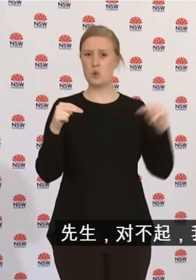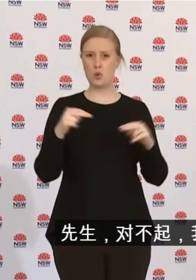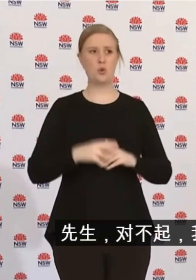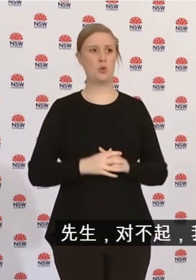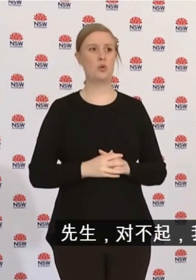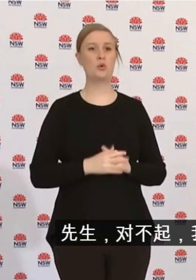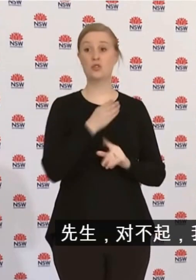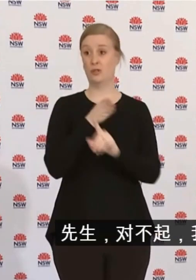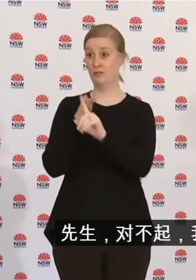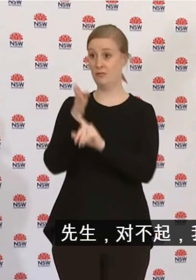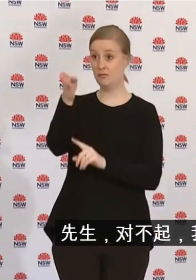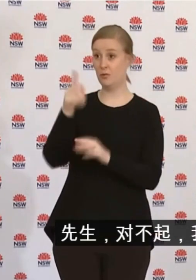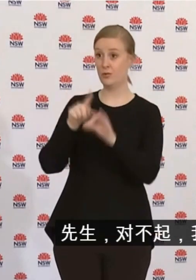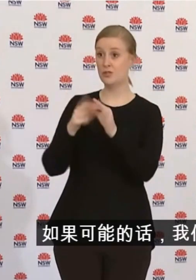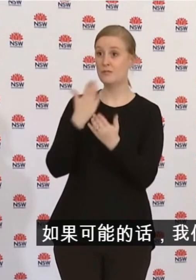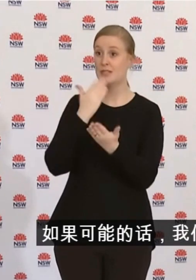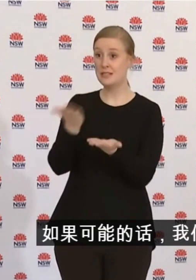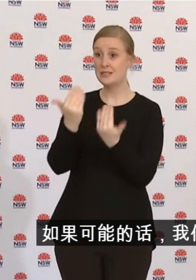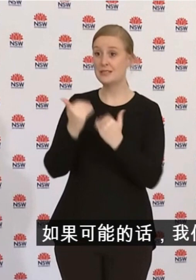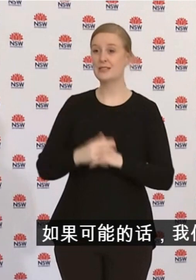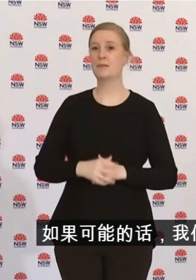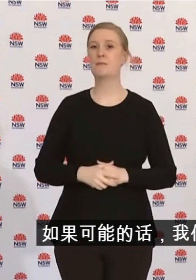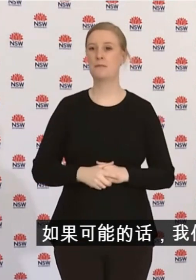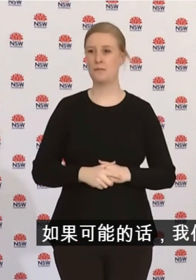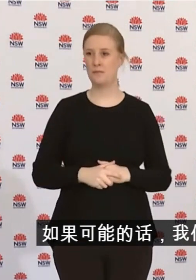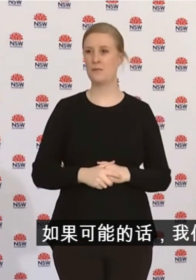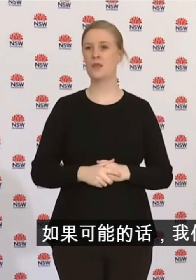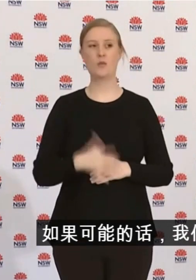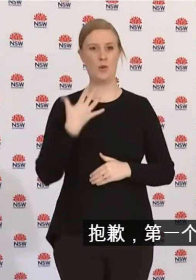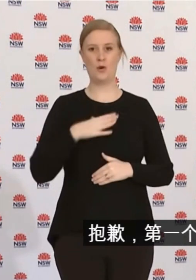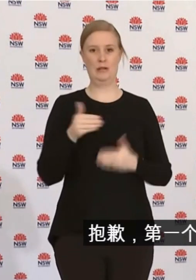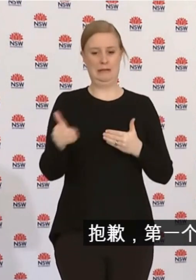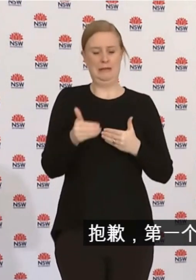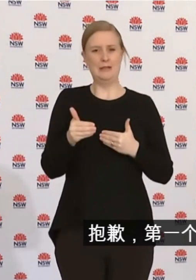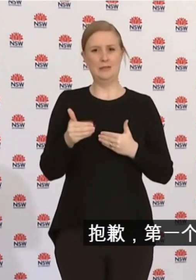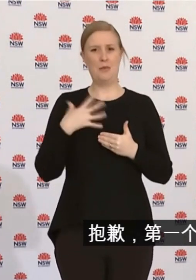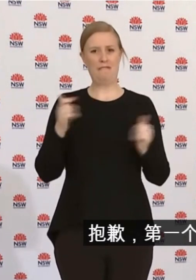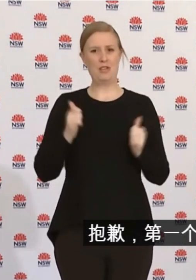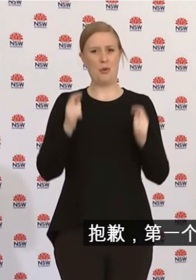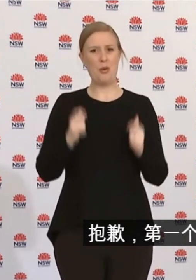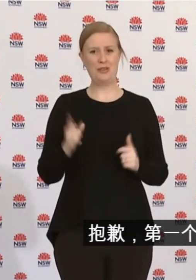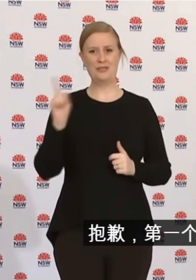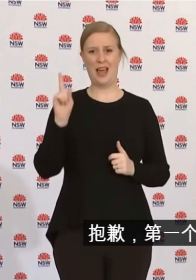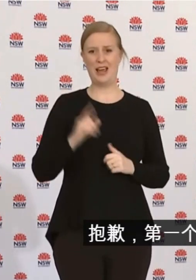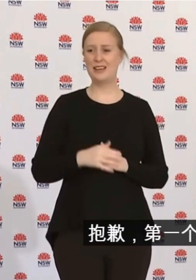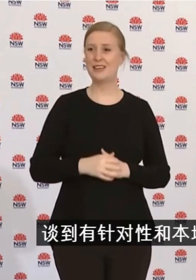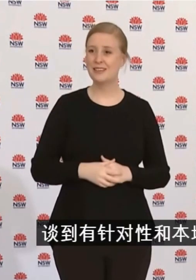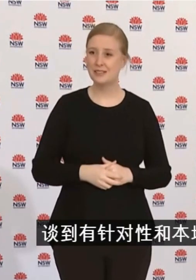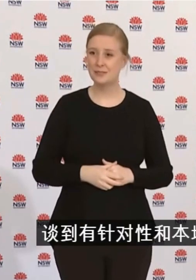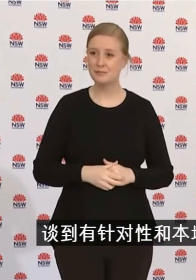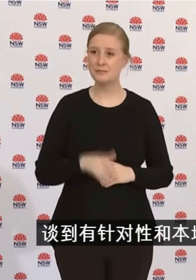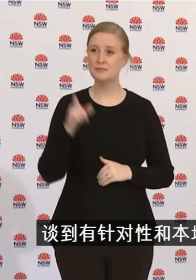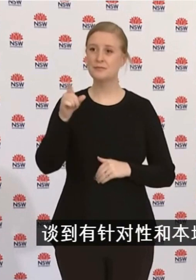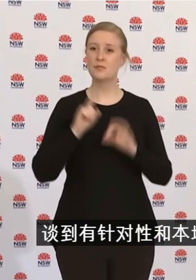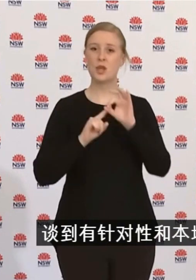Sorry, can I just take this one if possible, we'd like to finish it a little earlier than we normally do. Yeah, sorry. First question is, so the Premier has